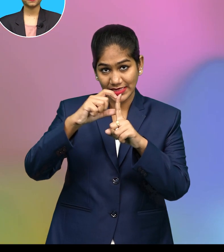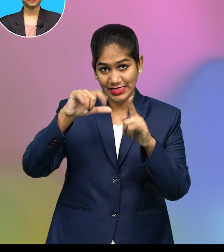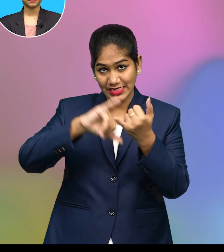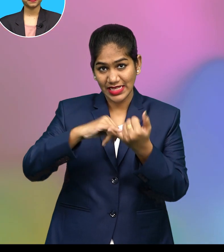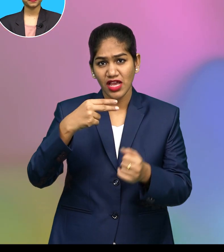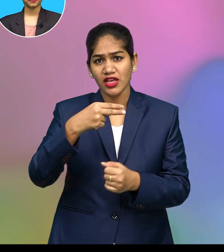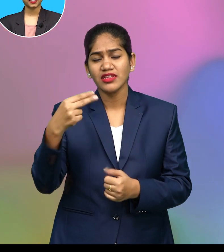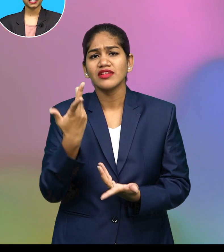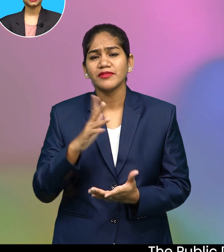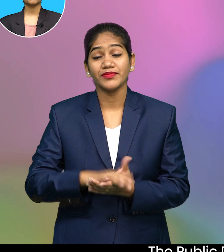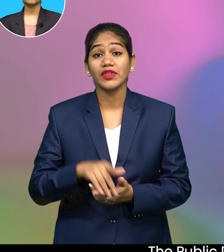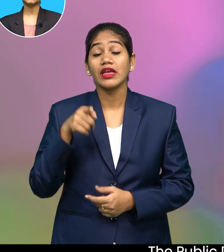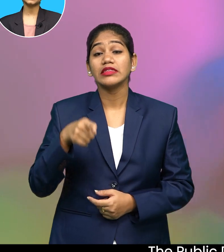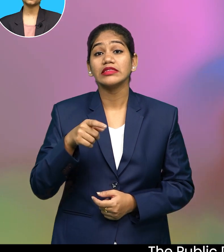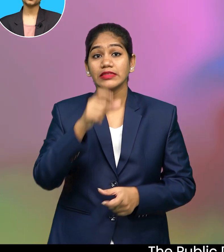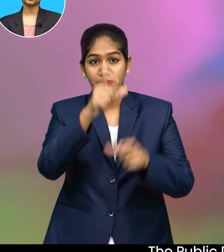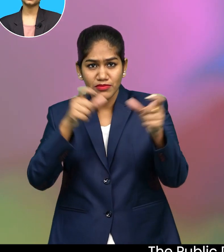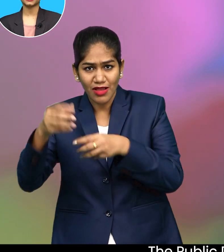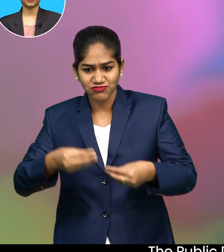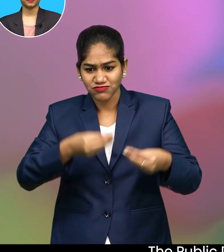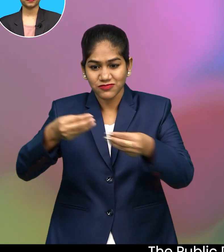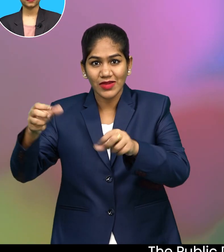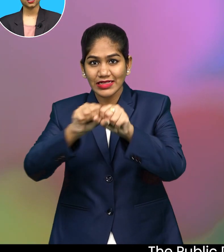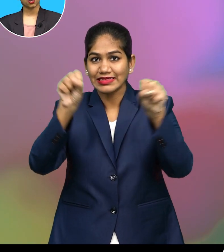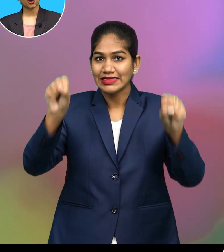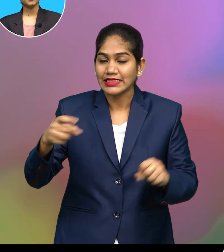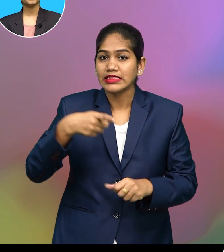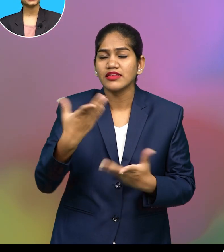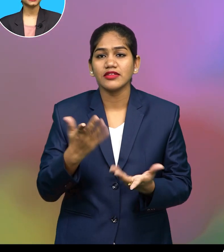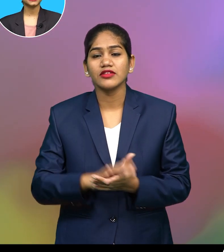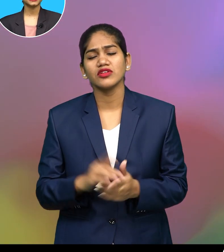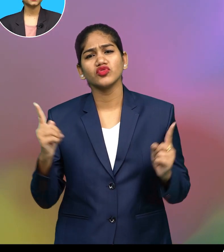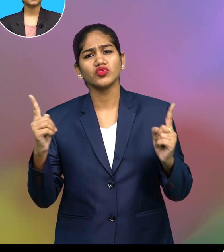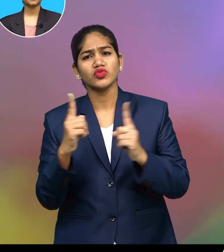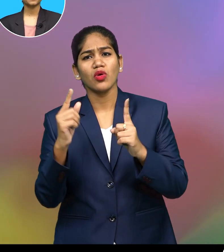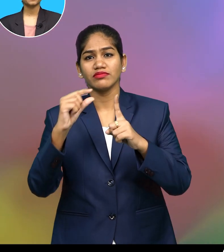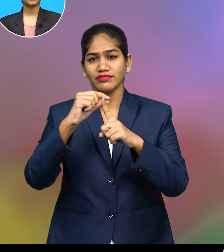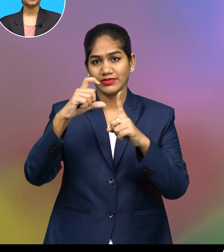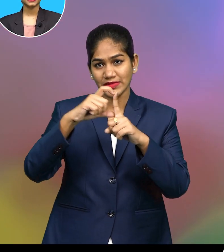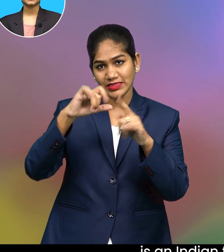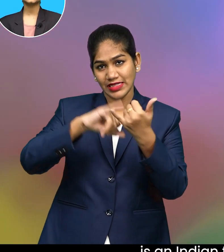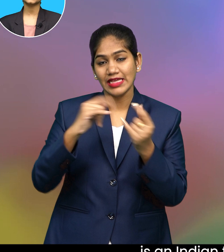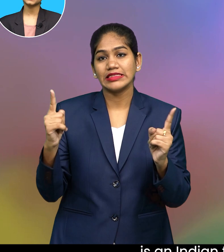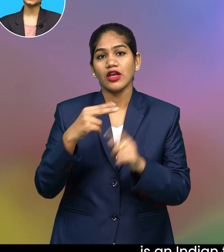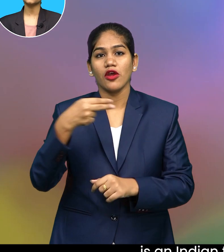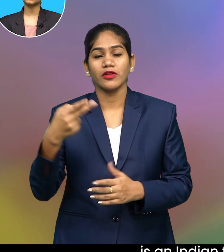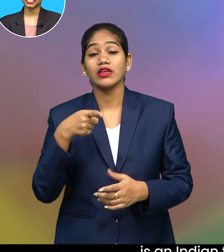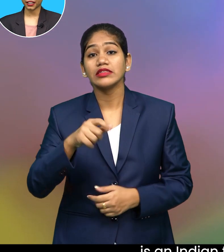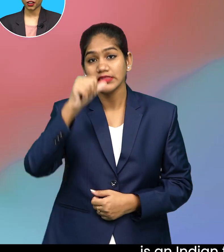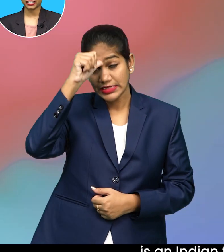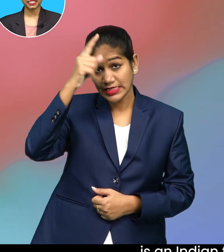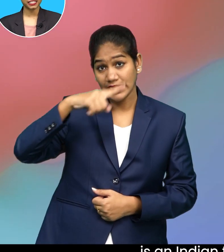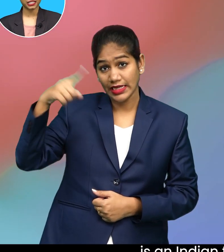PDS. The Public Distribution System or PDS is an Indian